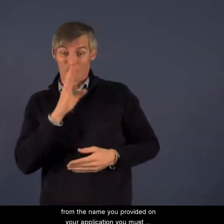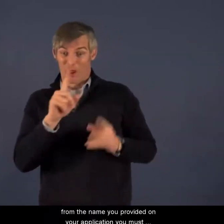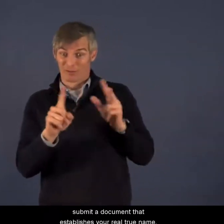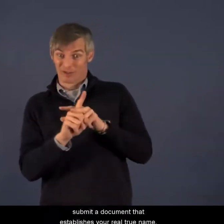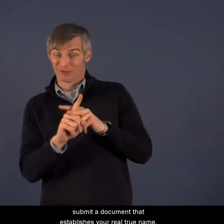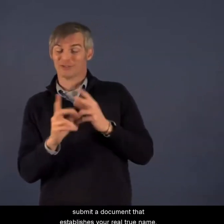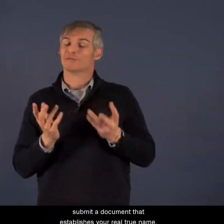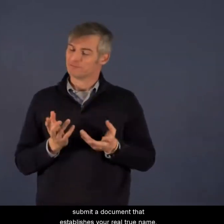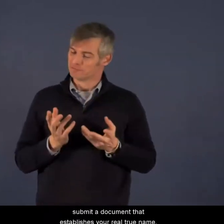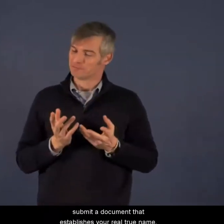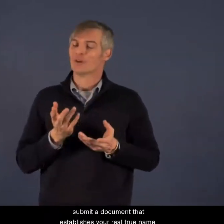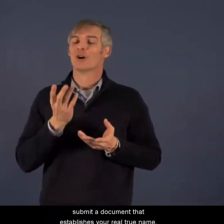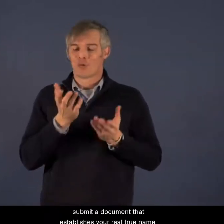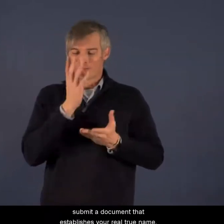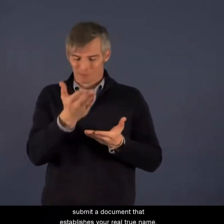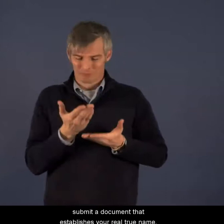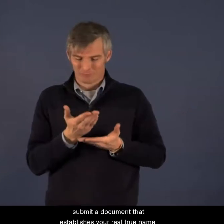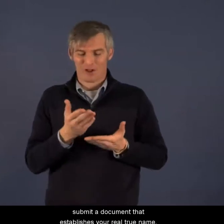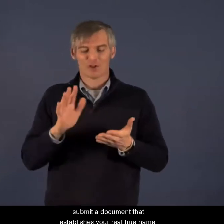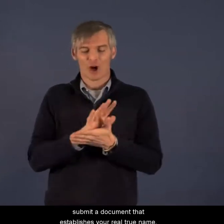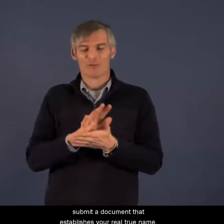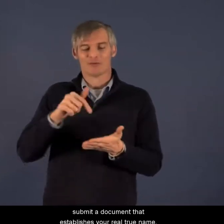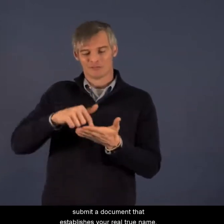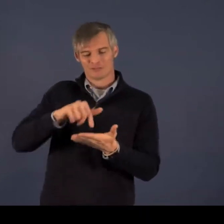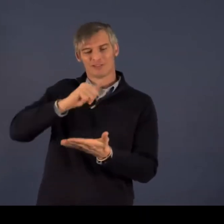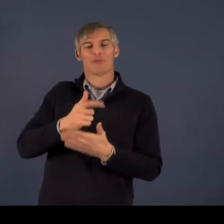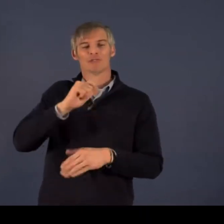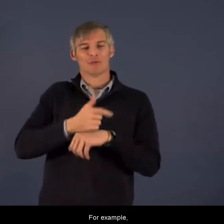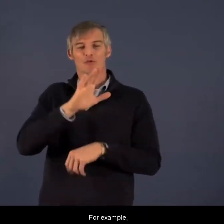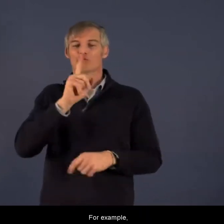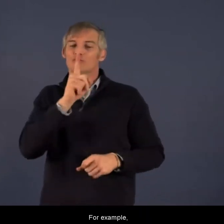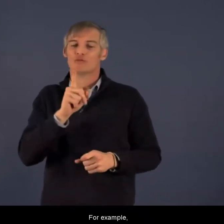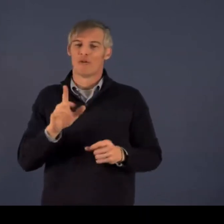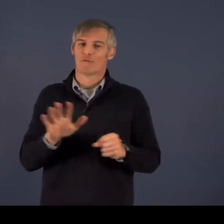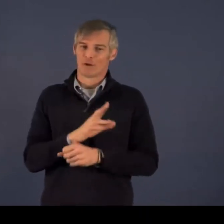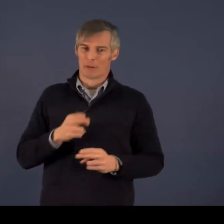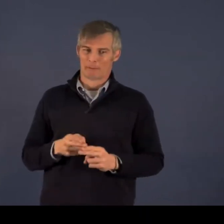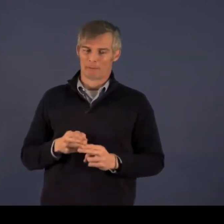submit a document that establishes your real true name. For example,